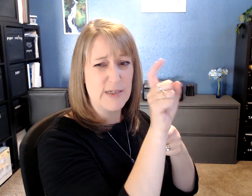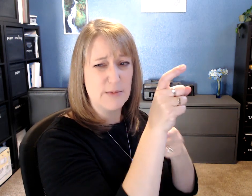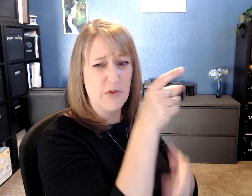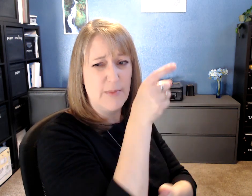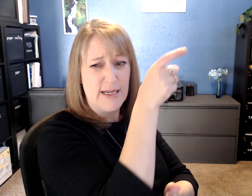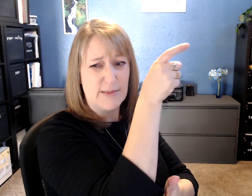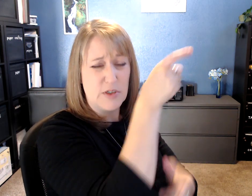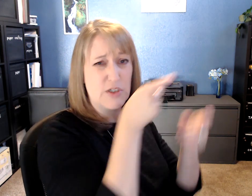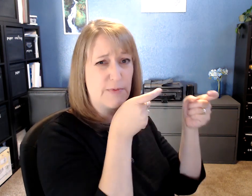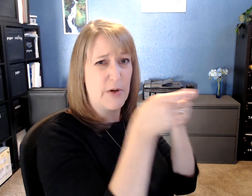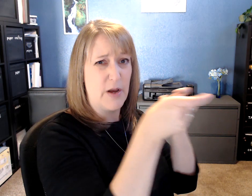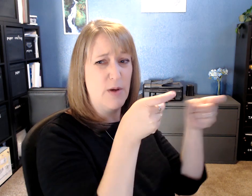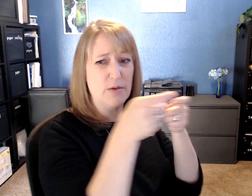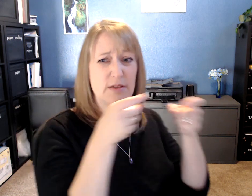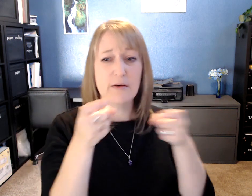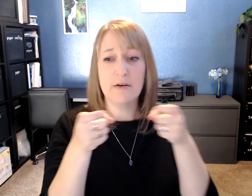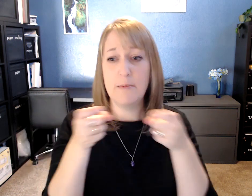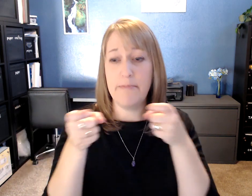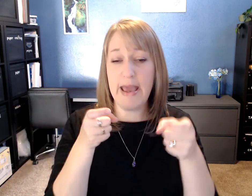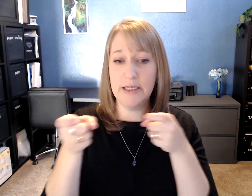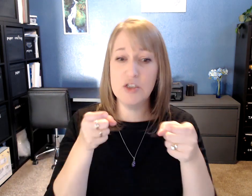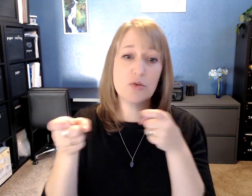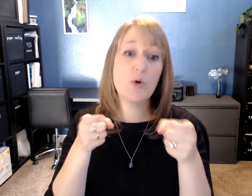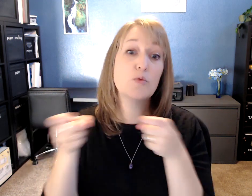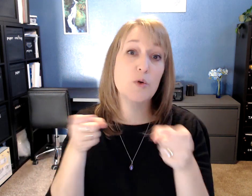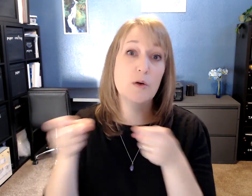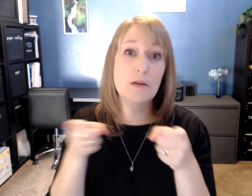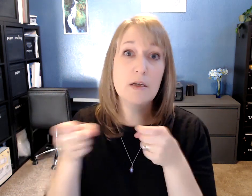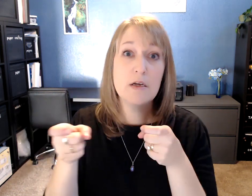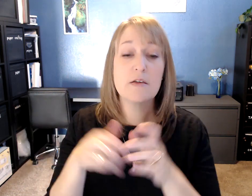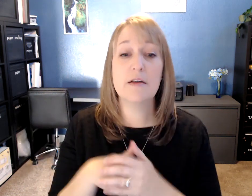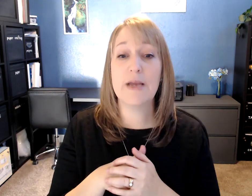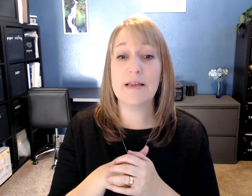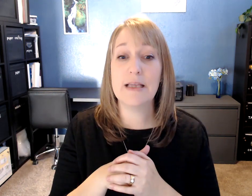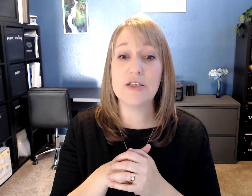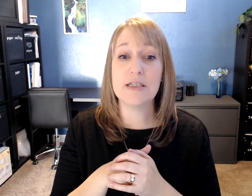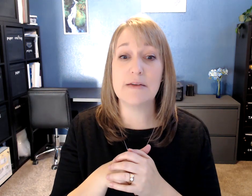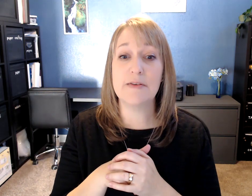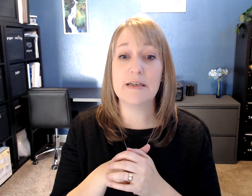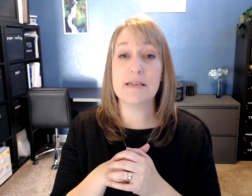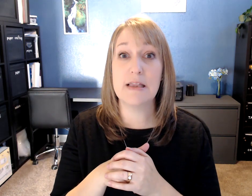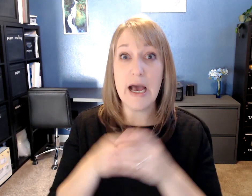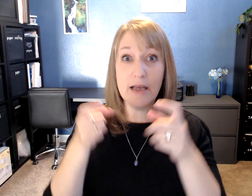wrist movement. It's mostly just from your elbows, manage or rule. So then if we add the agent suffix to that,